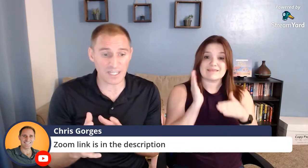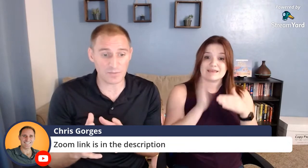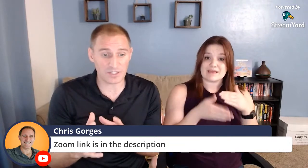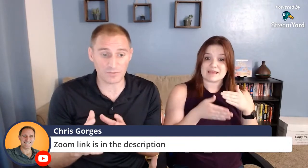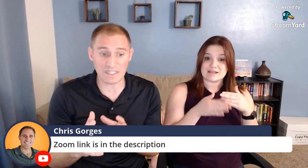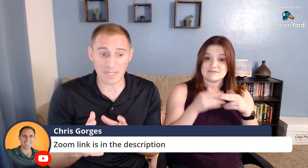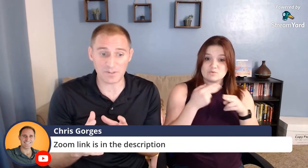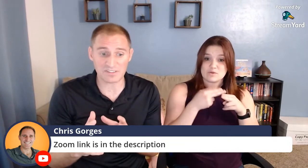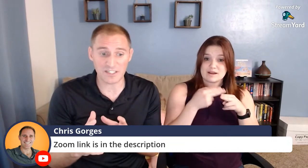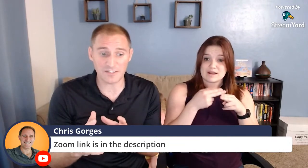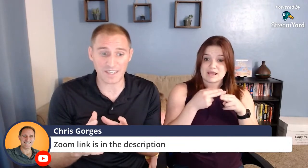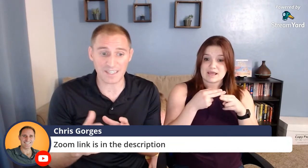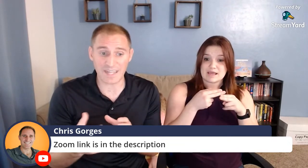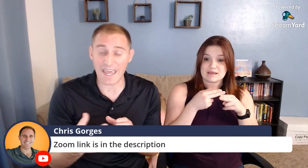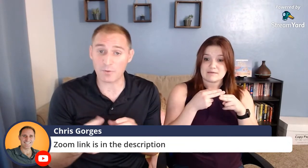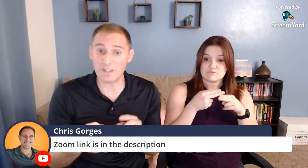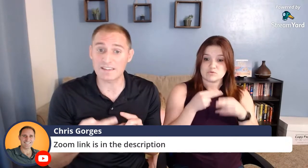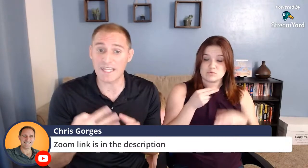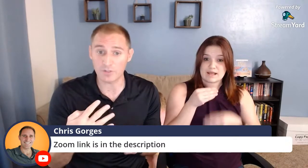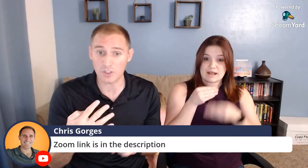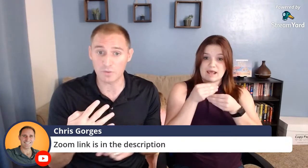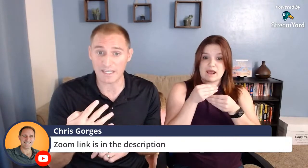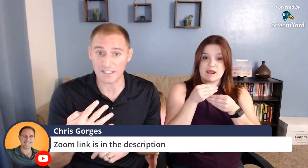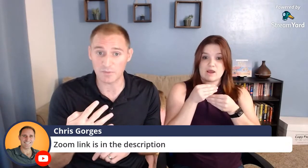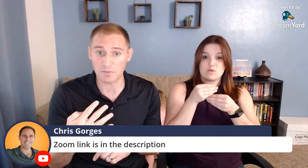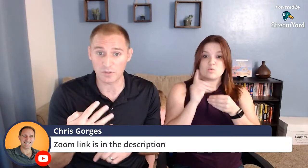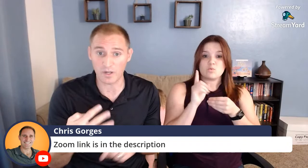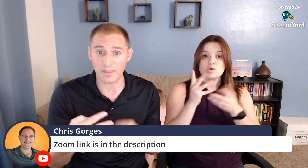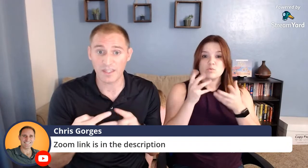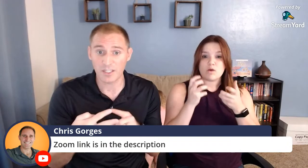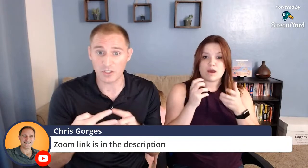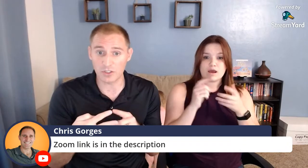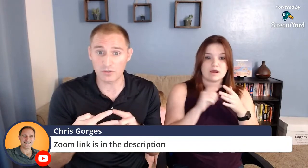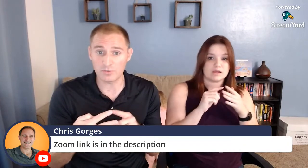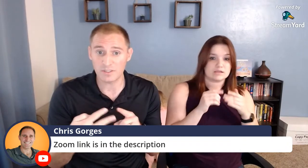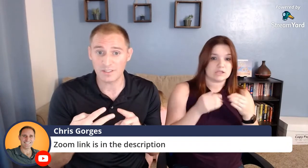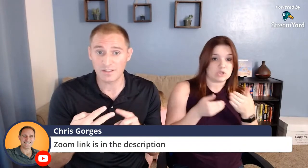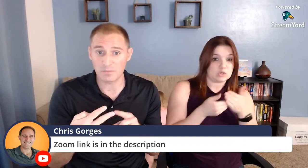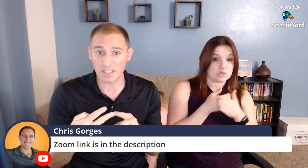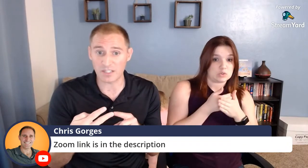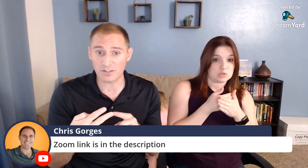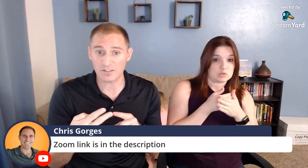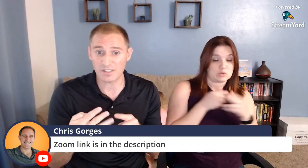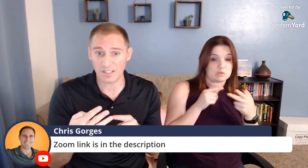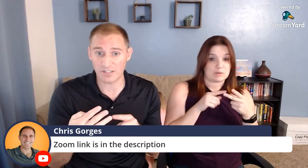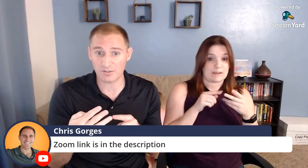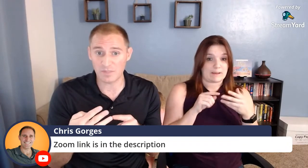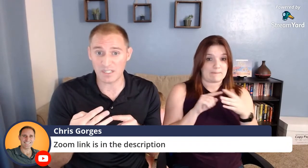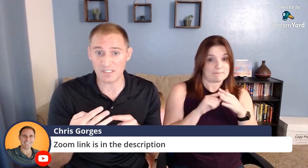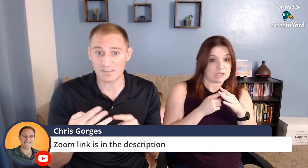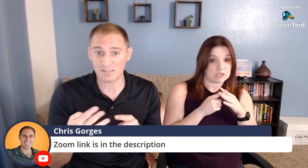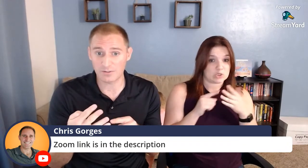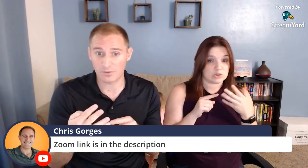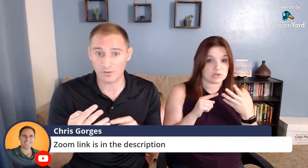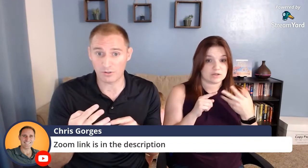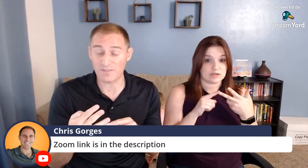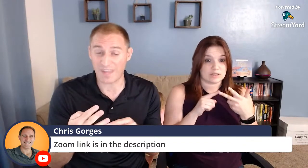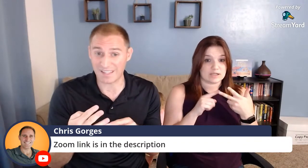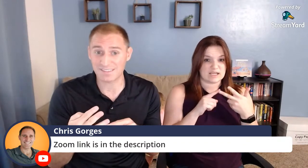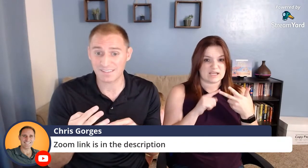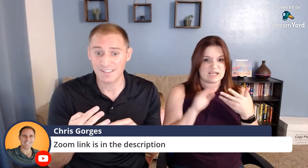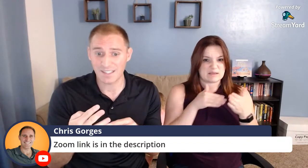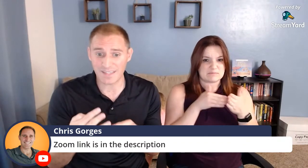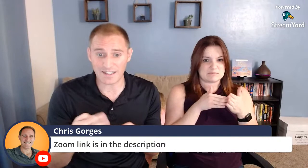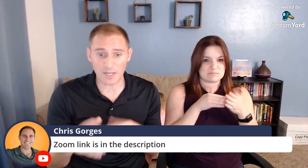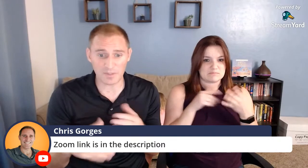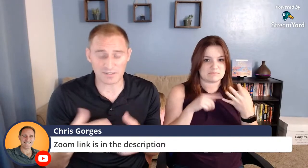of your name, you can rename yourself and add what level you would like to be put with. New, beginner, intermediate, or